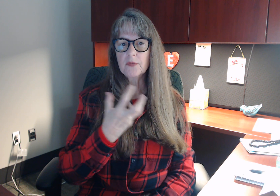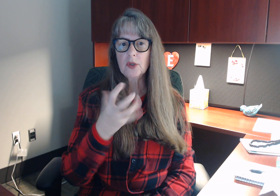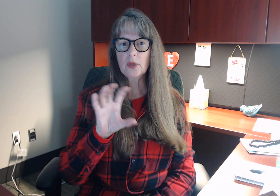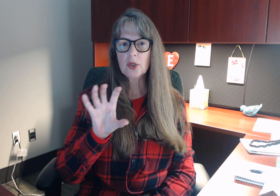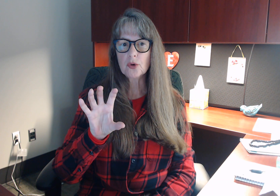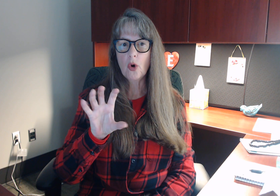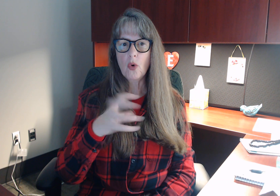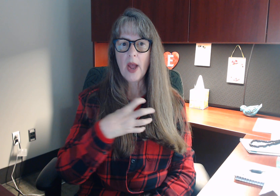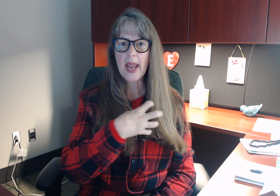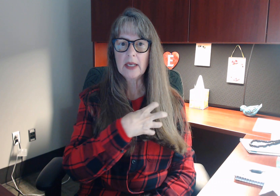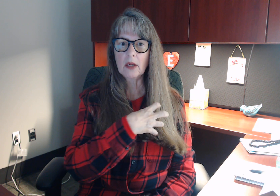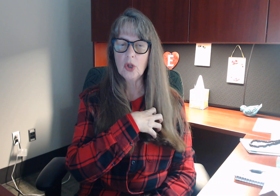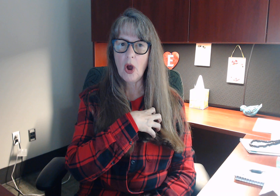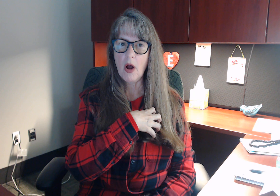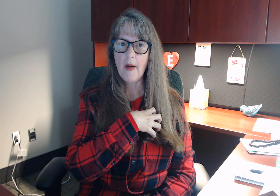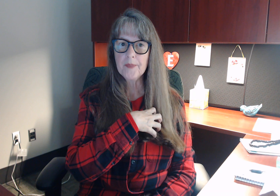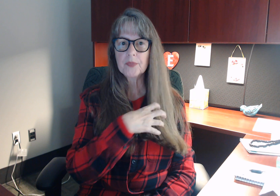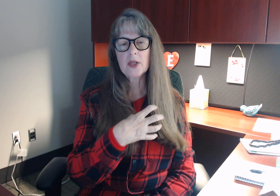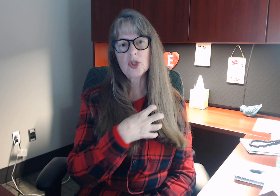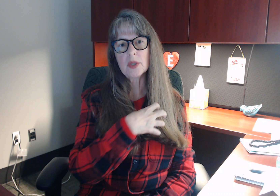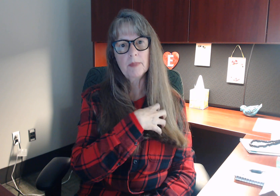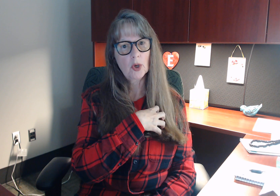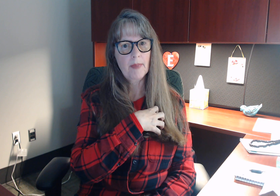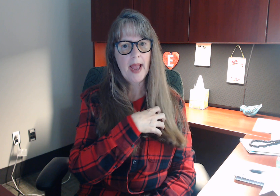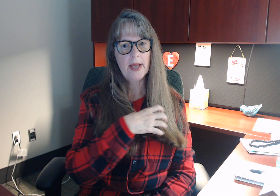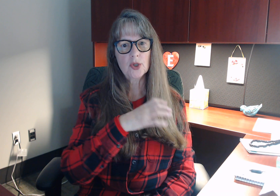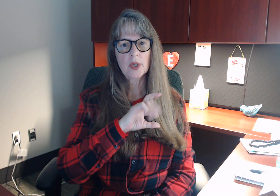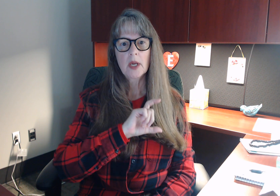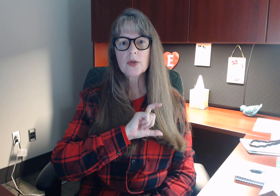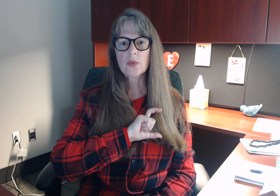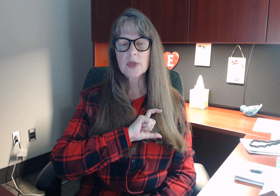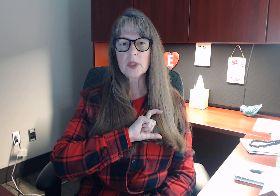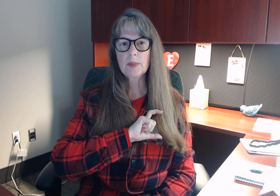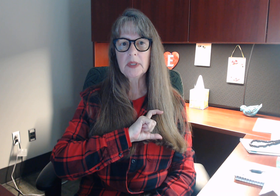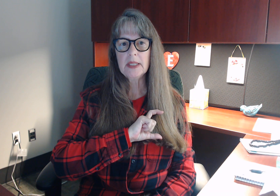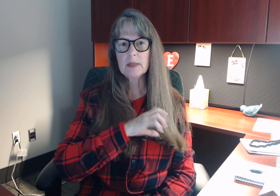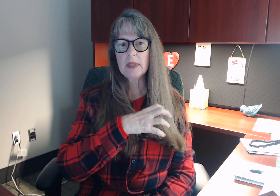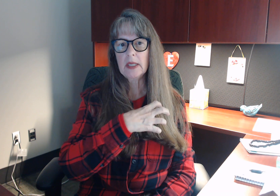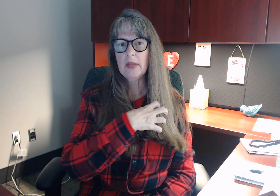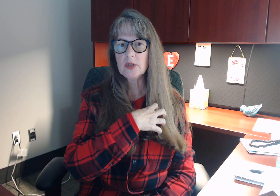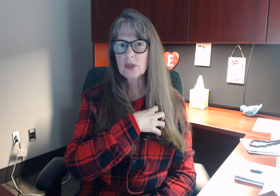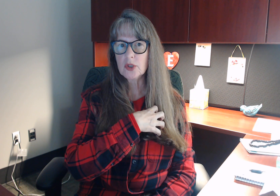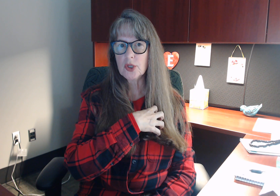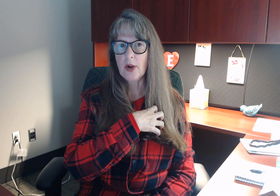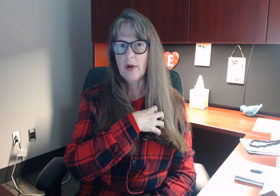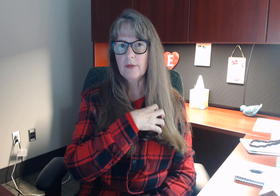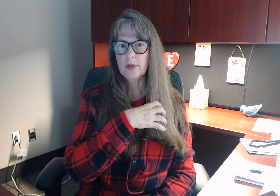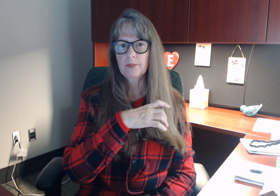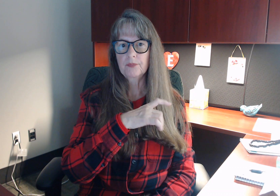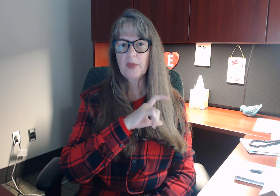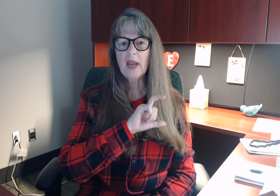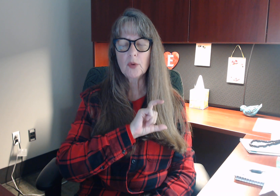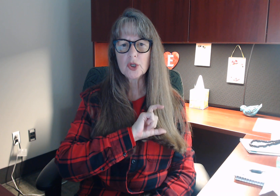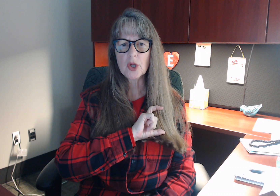get your whole hand a claw. It's just a bigger badge. So this is policeman and this is a sheriff. I've already shown these